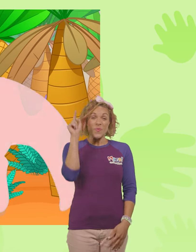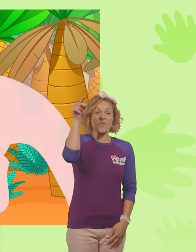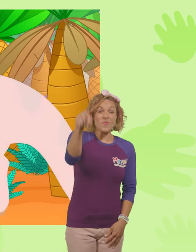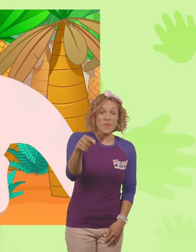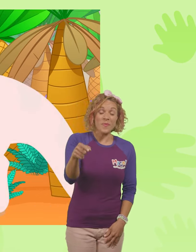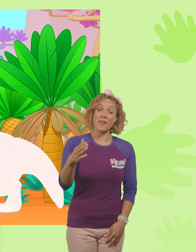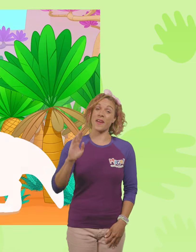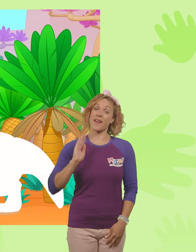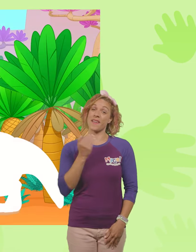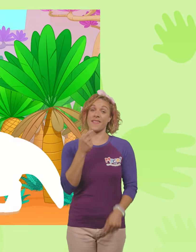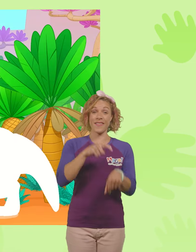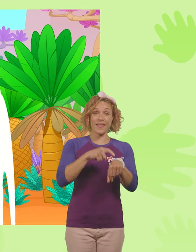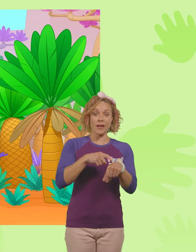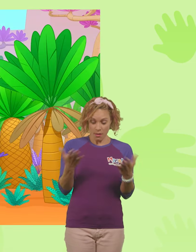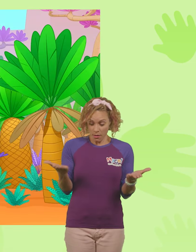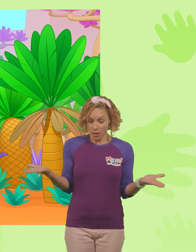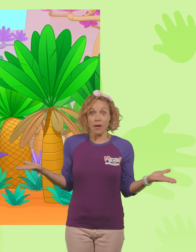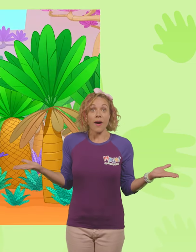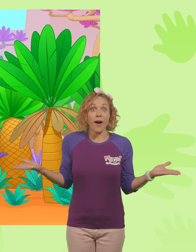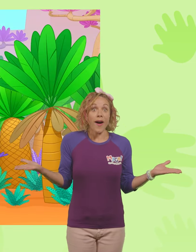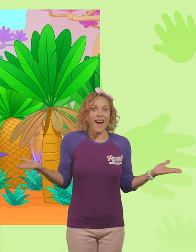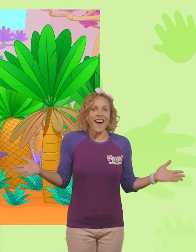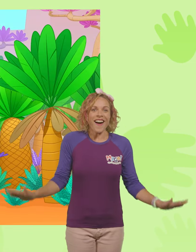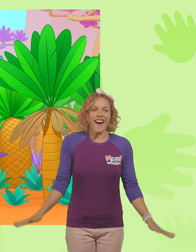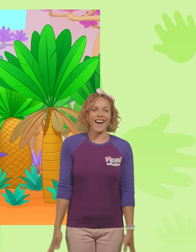own time. Look!